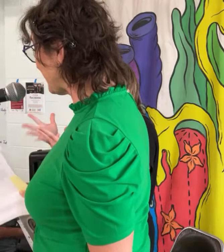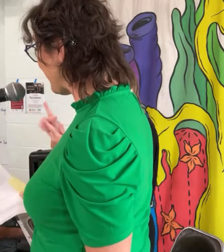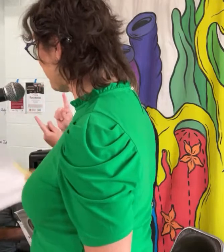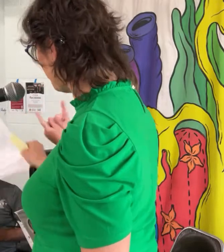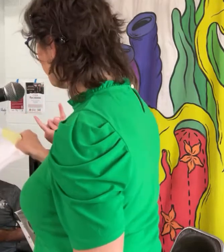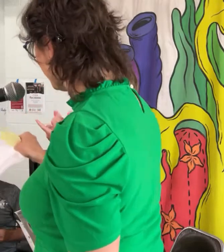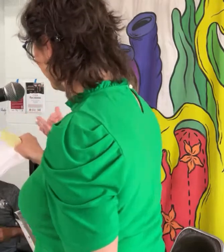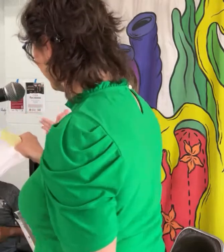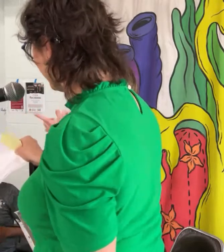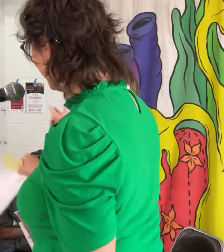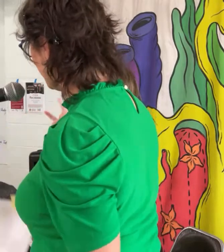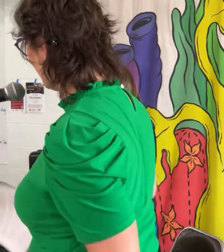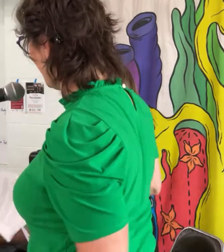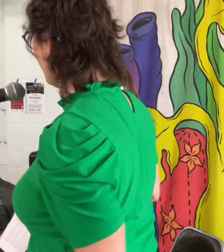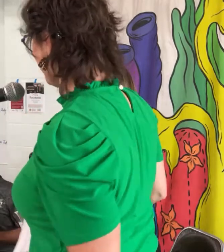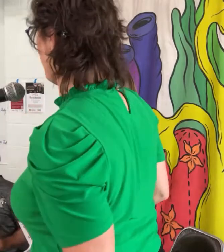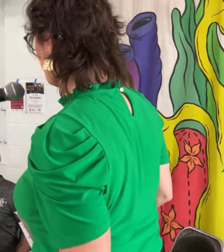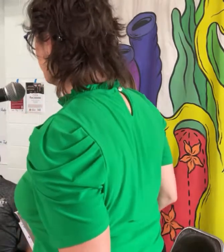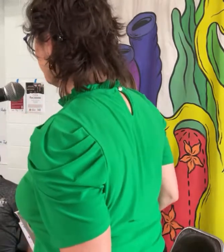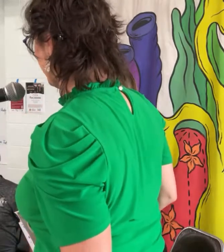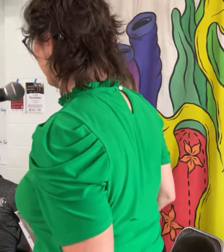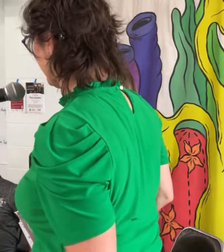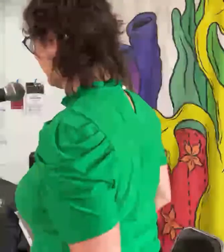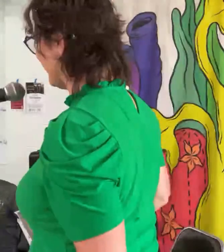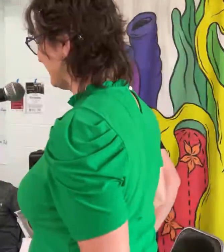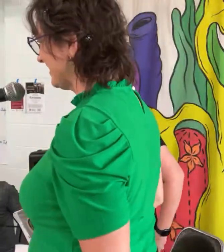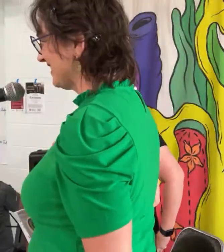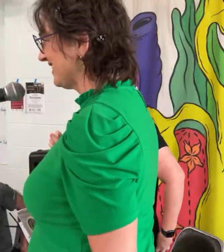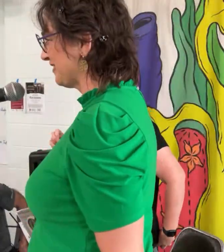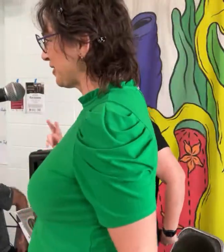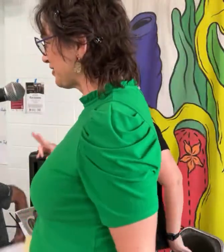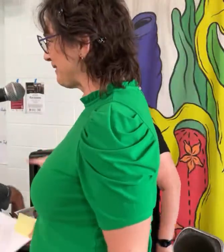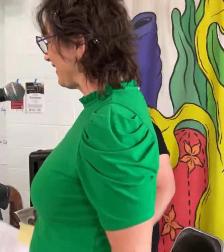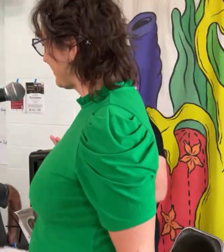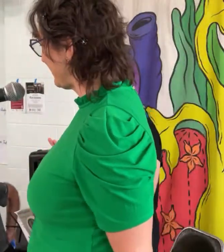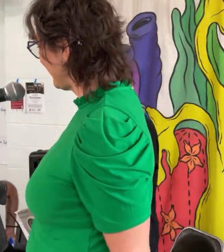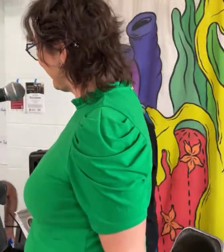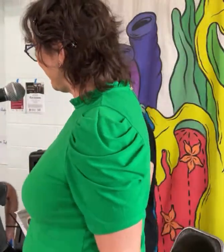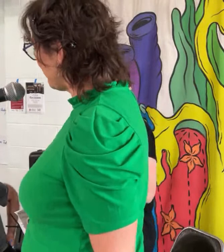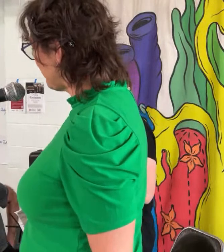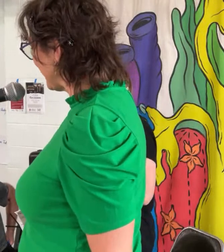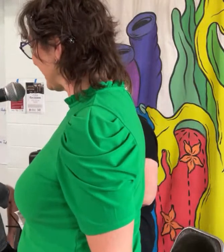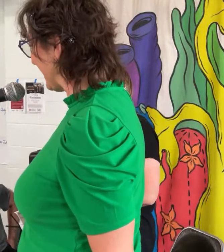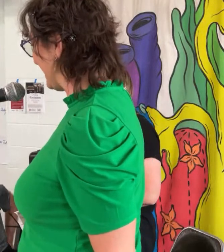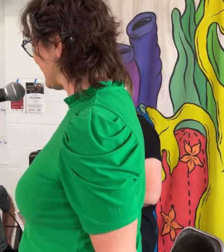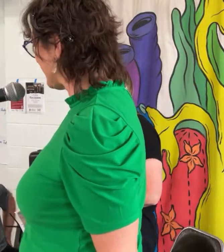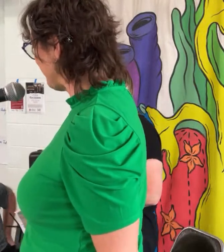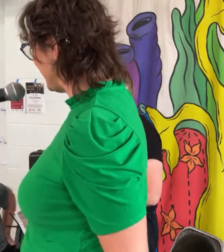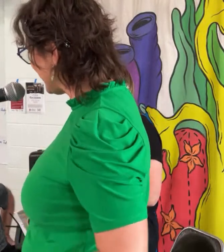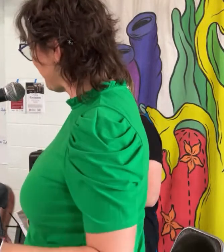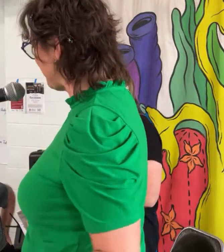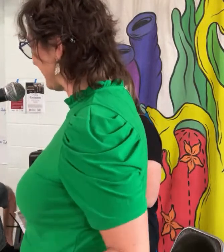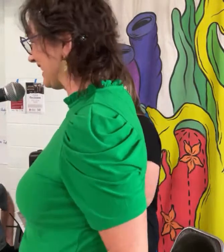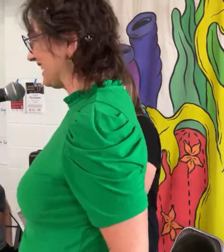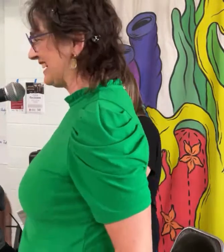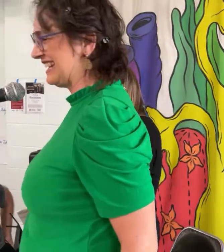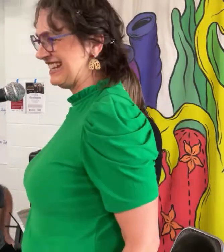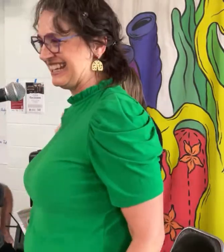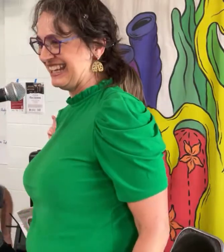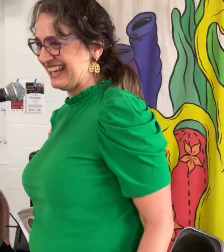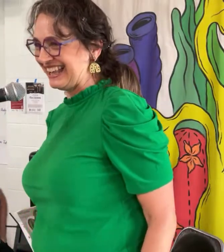didn't, you have to. You did? Awesome. Of course you did. Word of mouth. woman of the night who meets